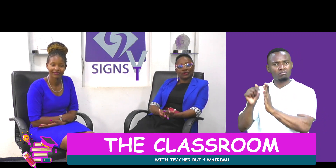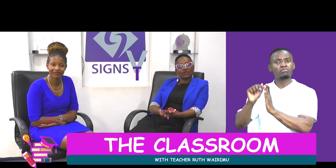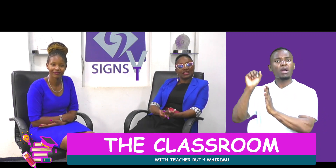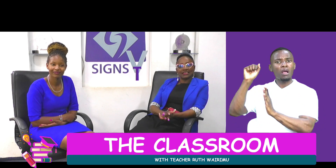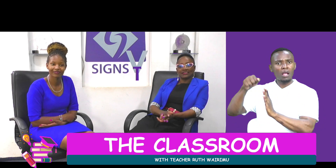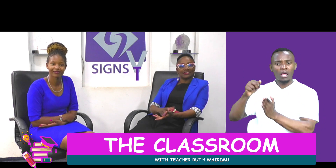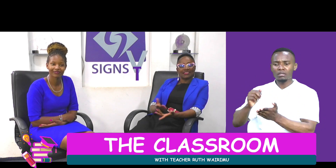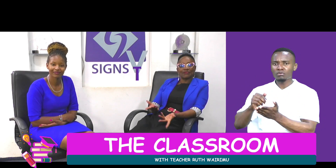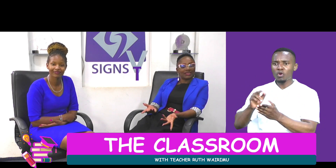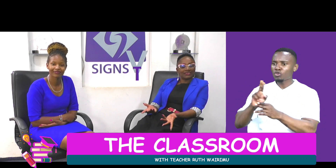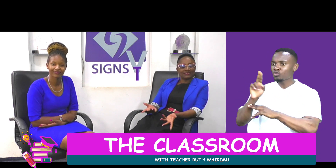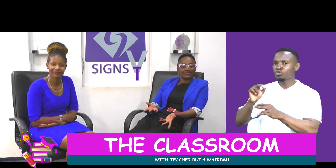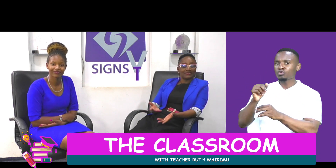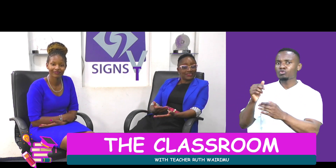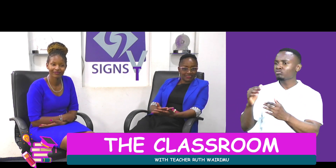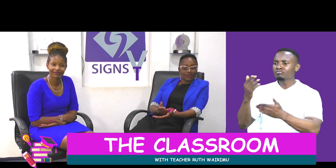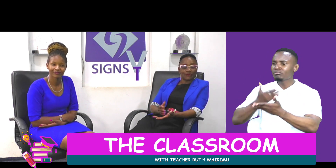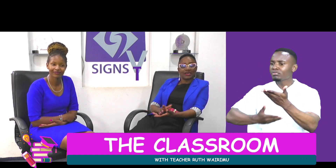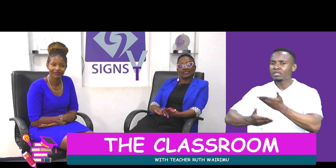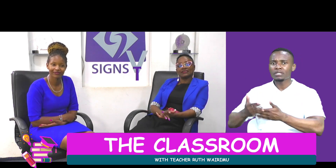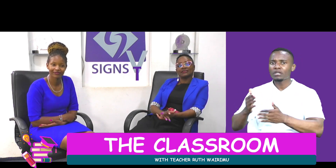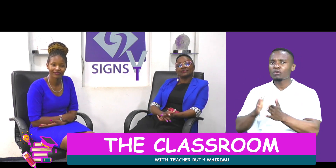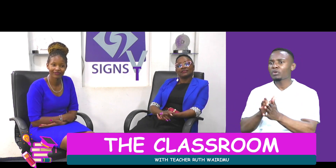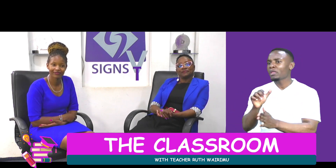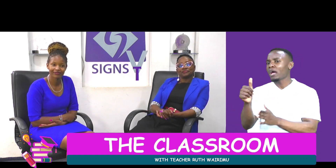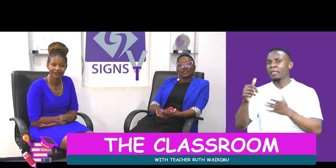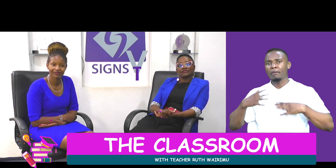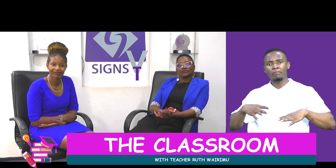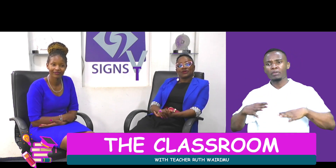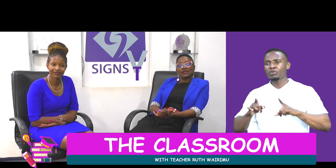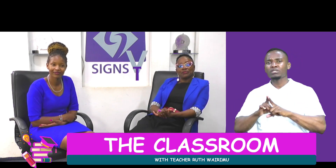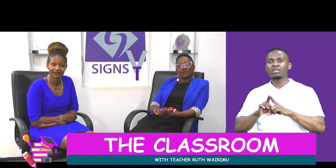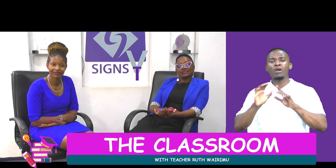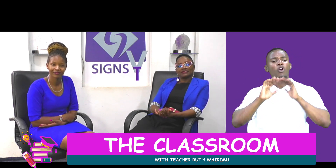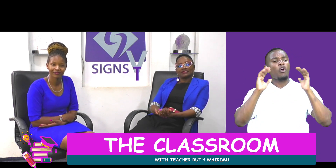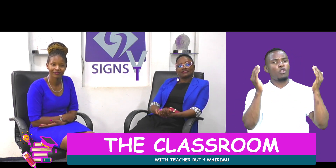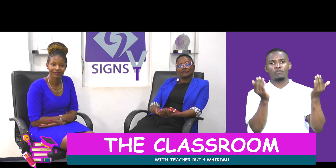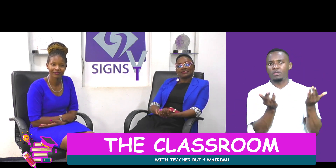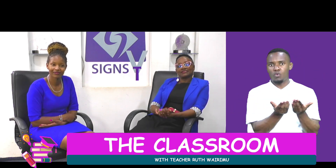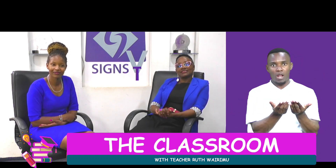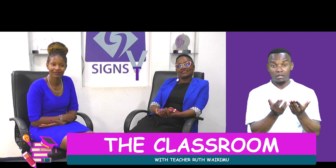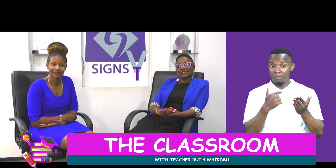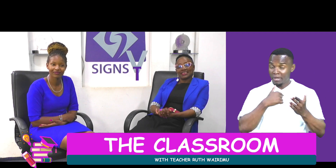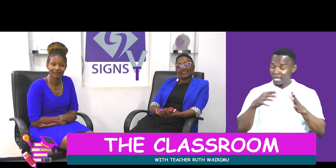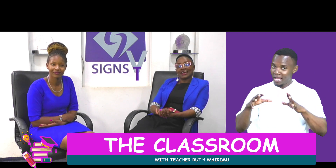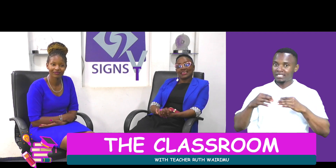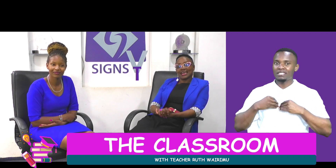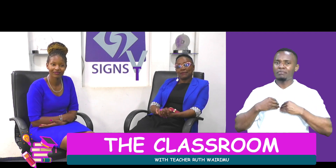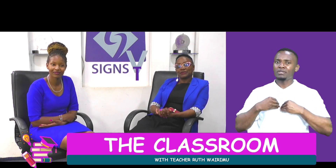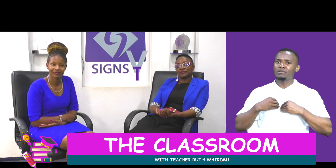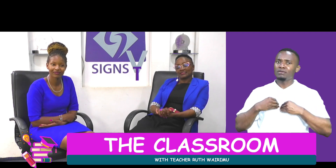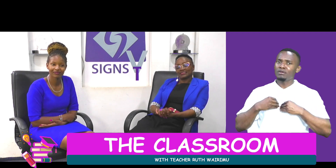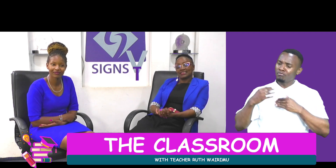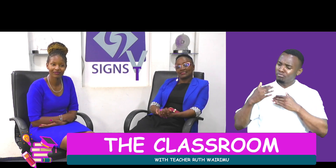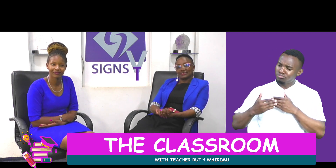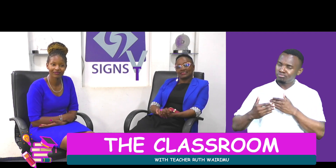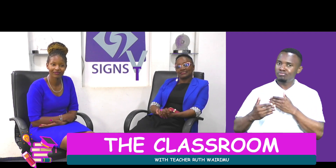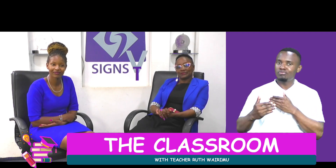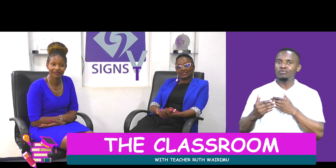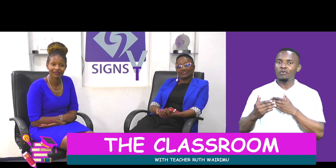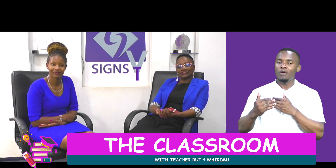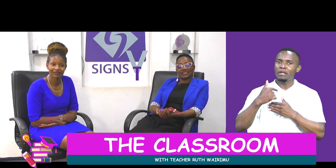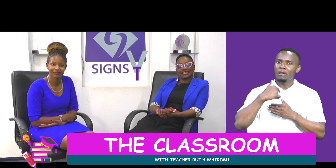out online, in other places, even in the entire world. So I embraced the same, and since then I upped my skills